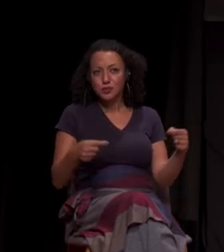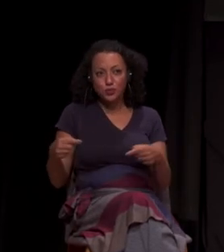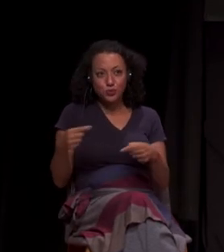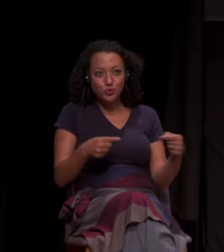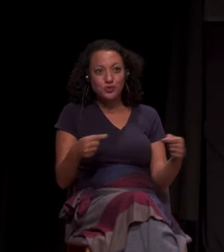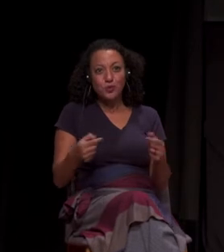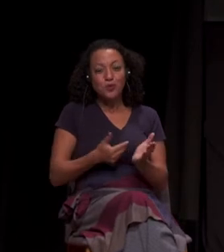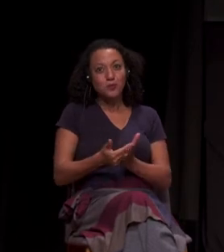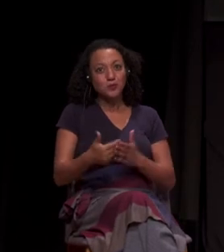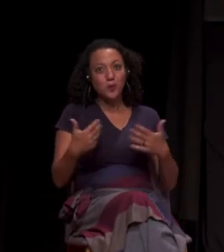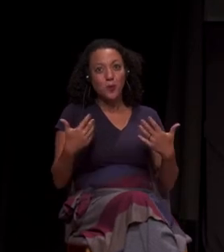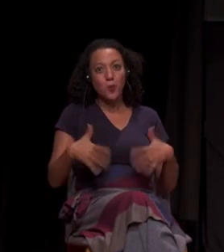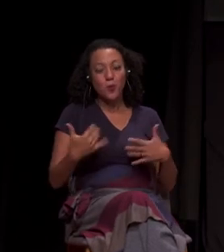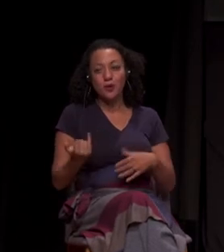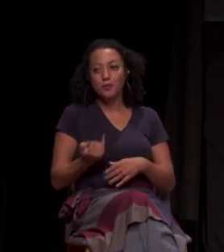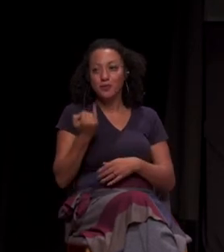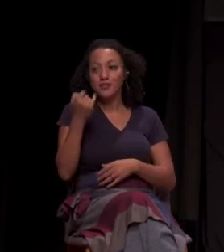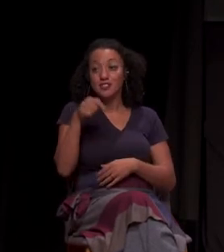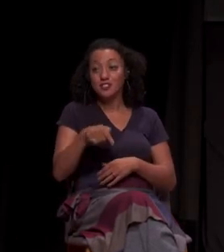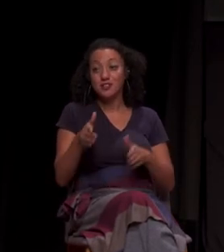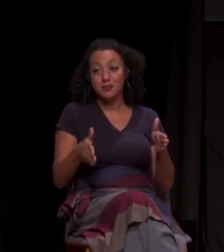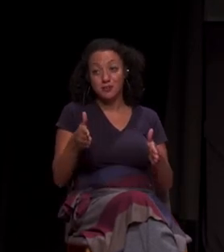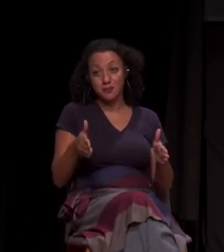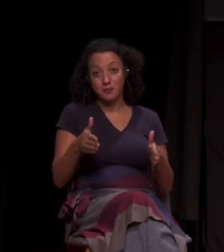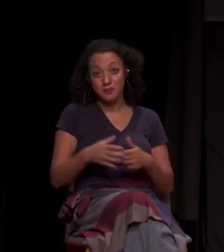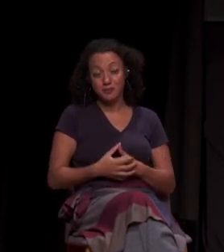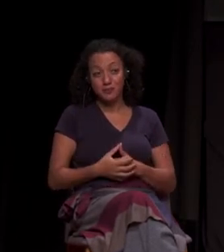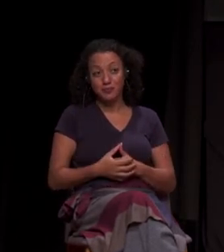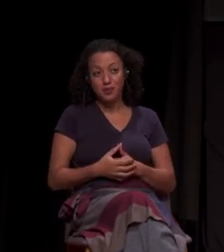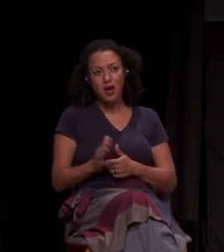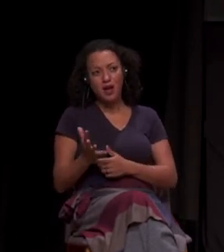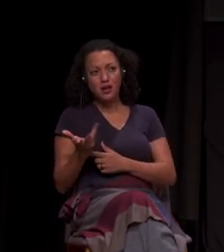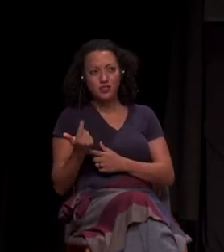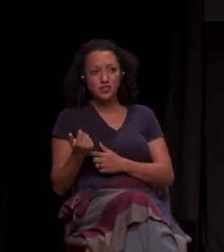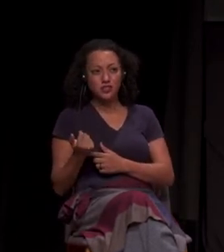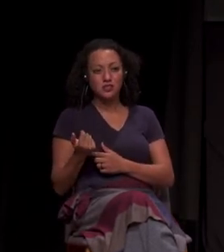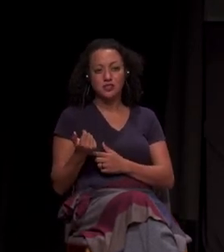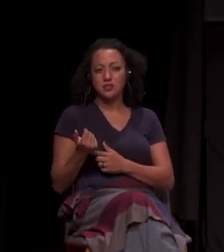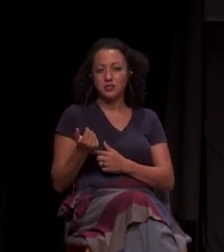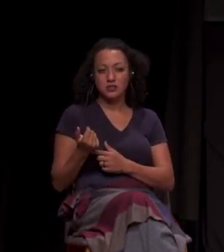the artists like Barrington Watson that I had shown with